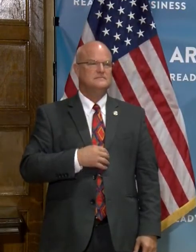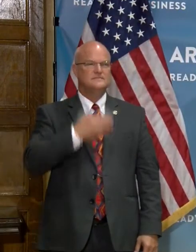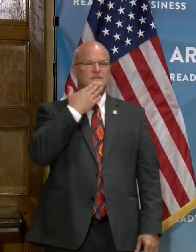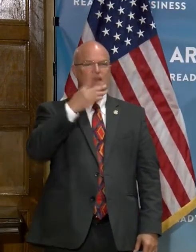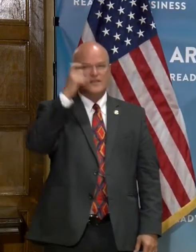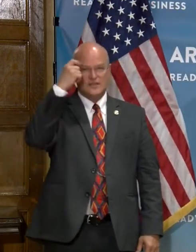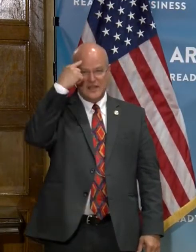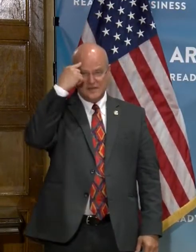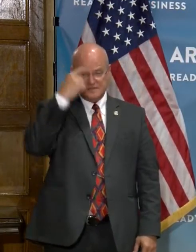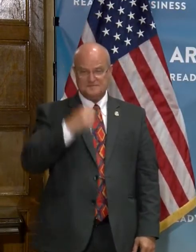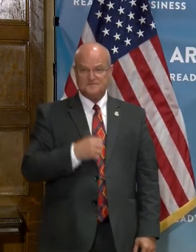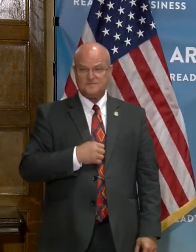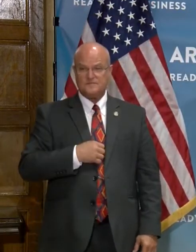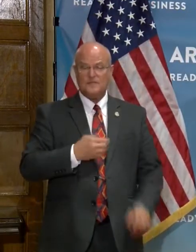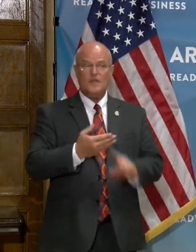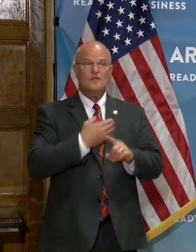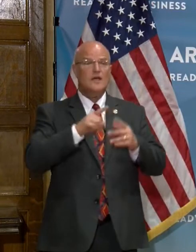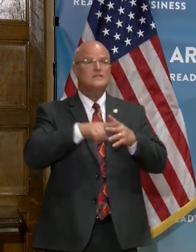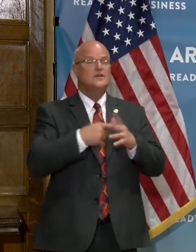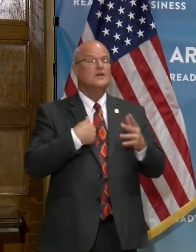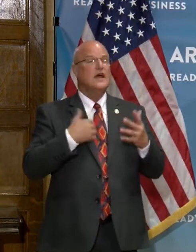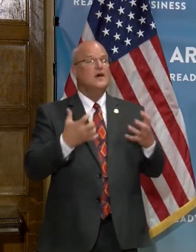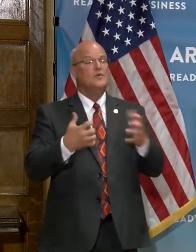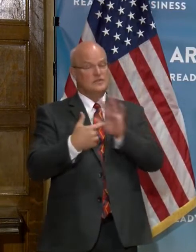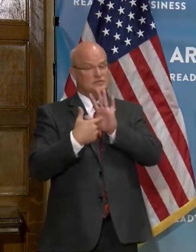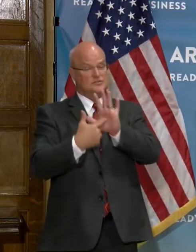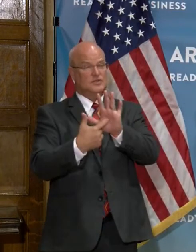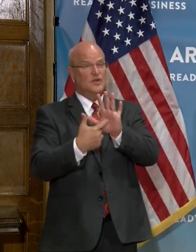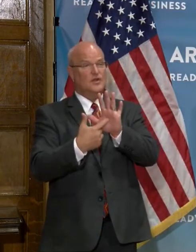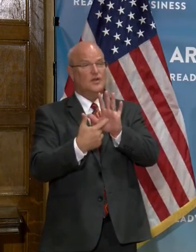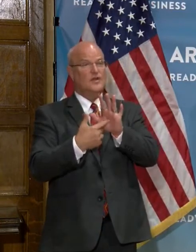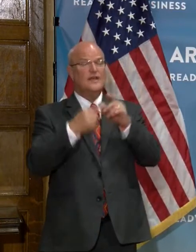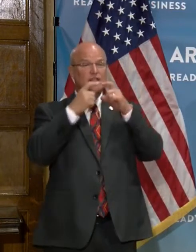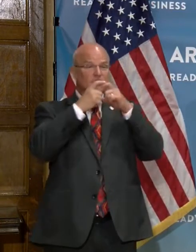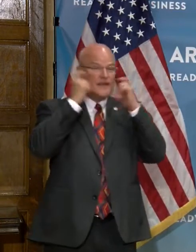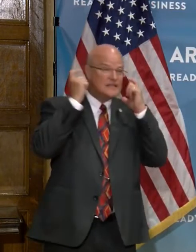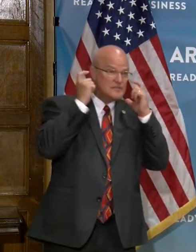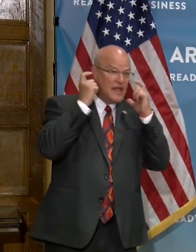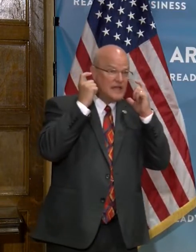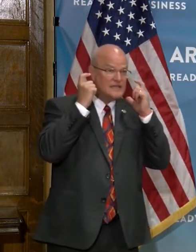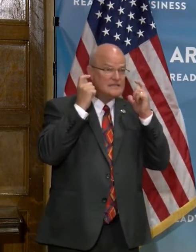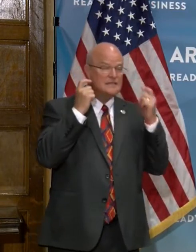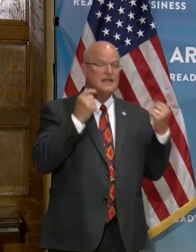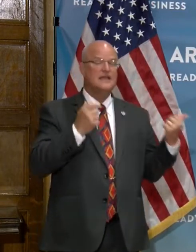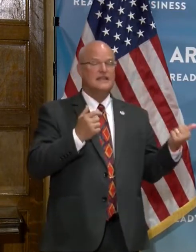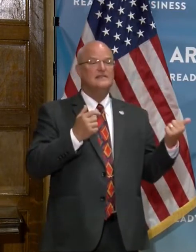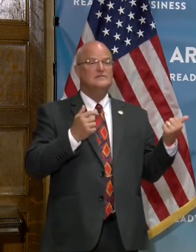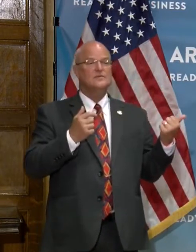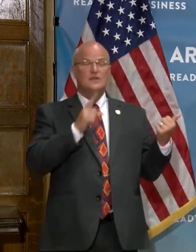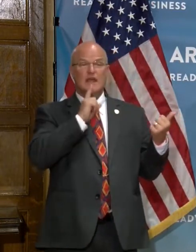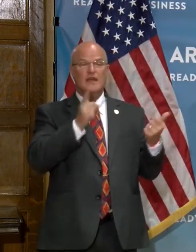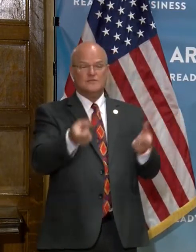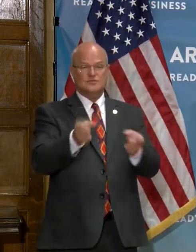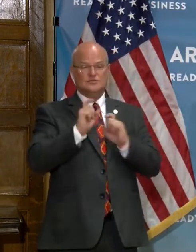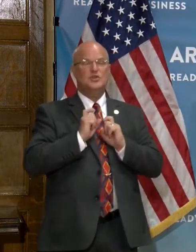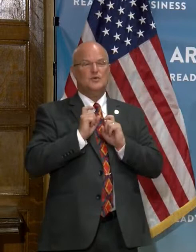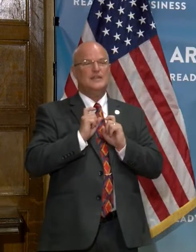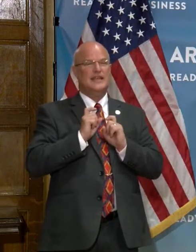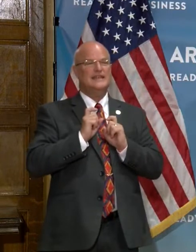Thank you, Governor. Before I start, I just want to point out, again, face masks. This one was actually